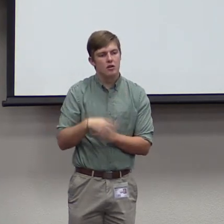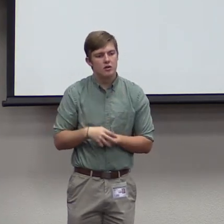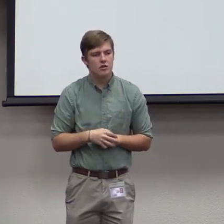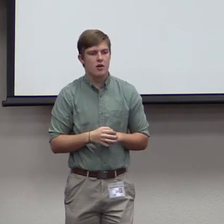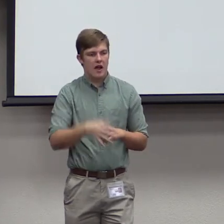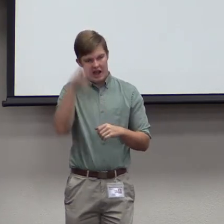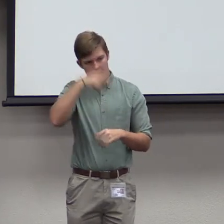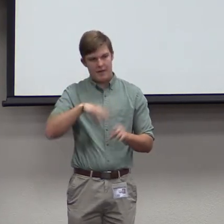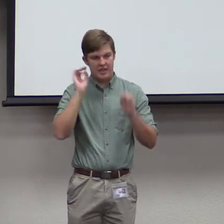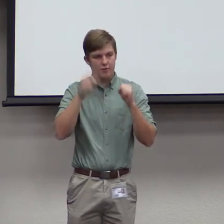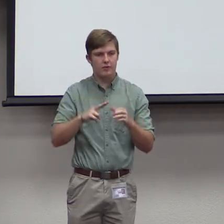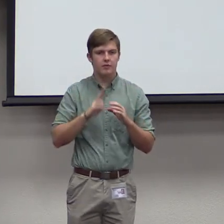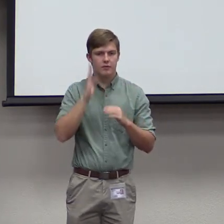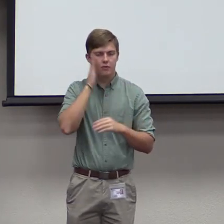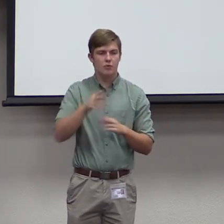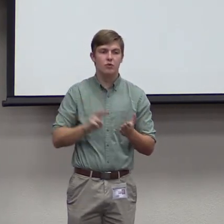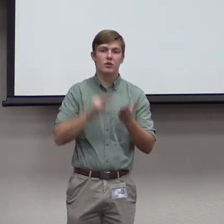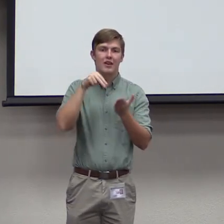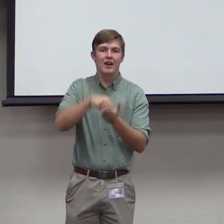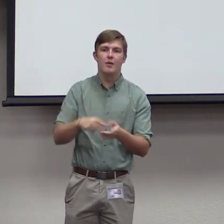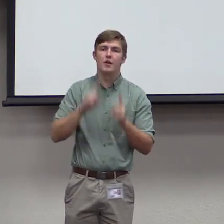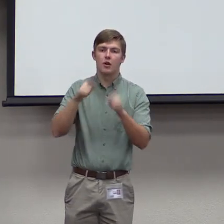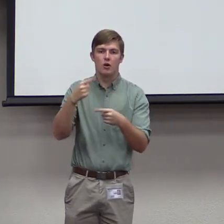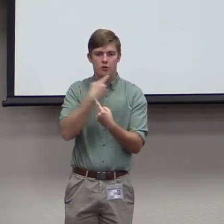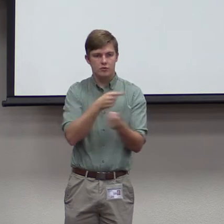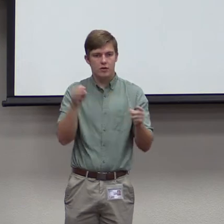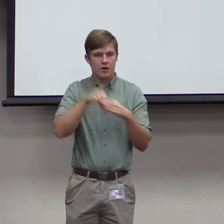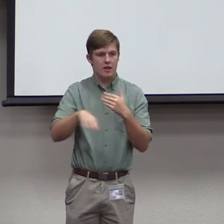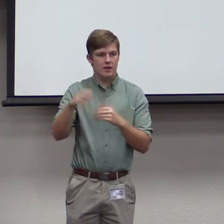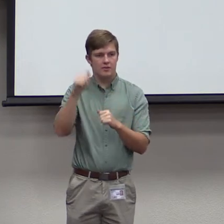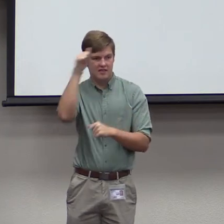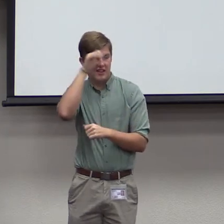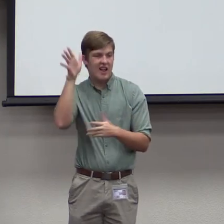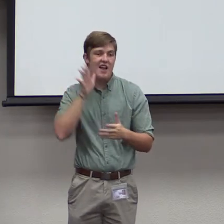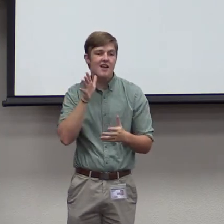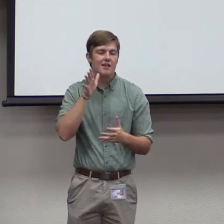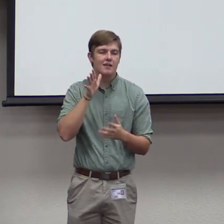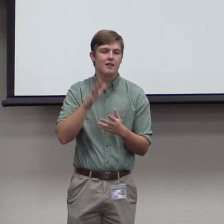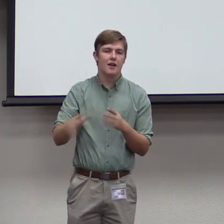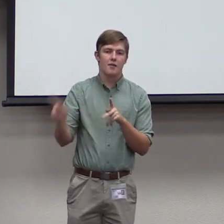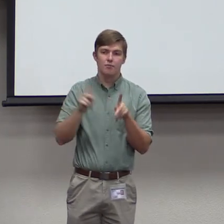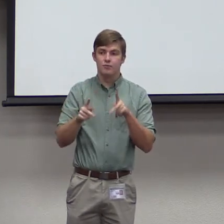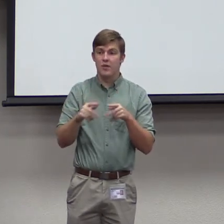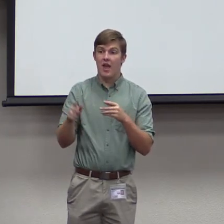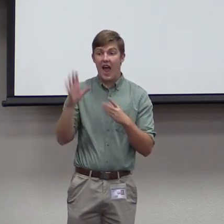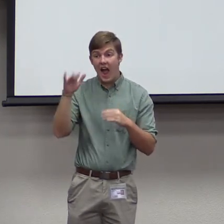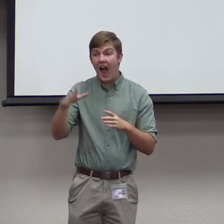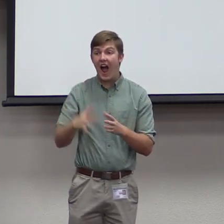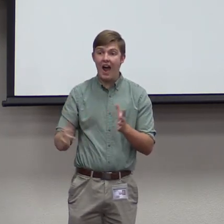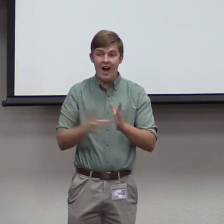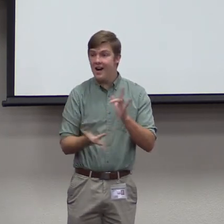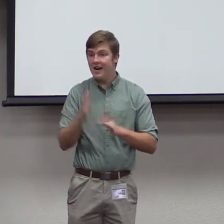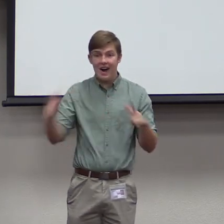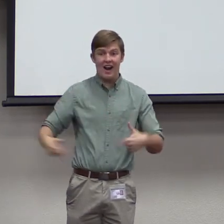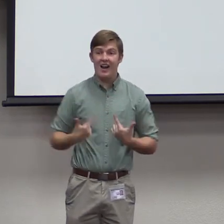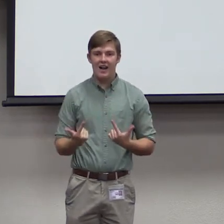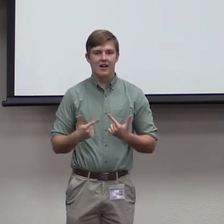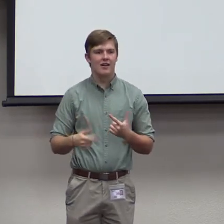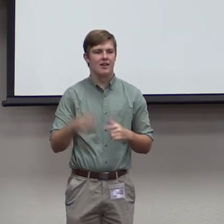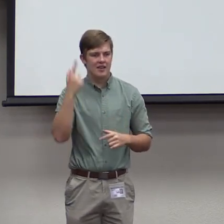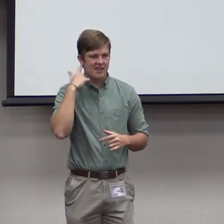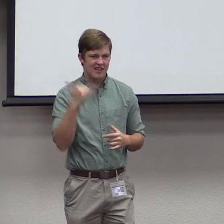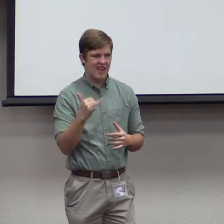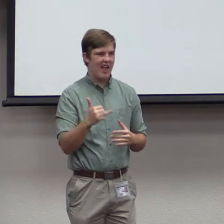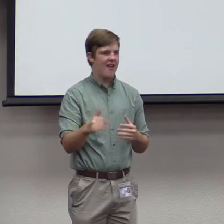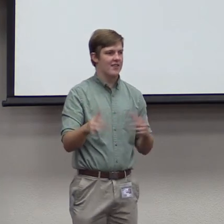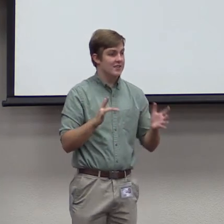tell people in Alaska that Jesus is alive? Will you tell people in California